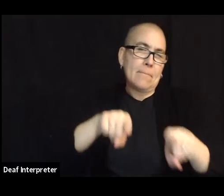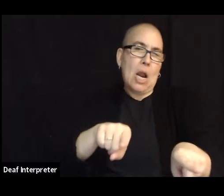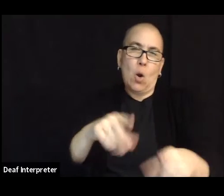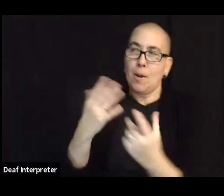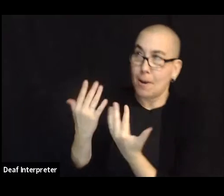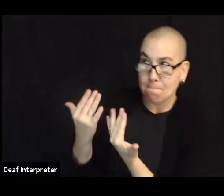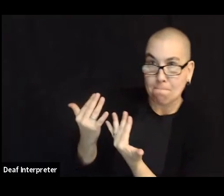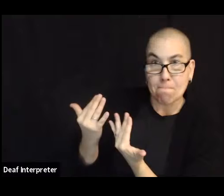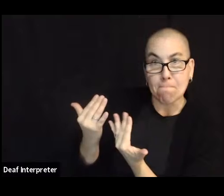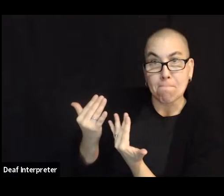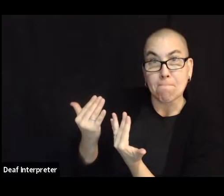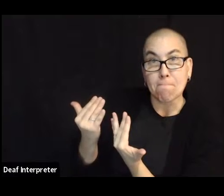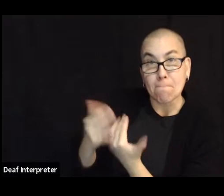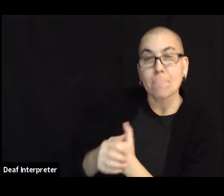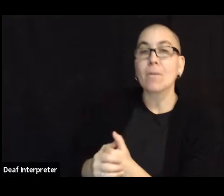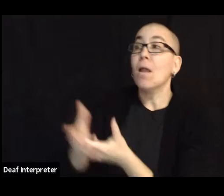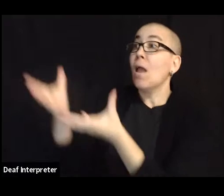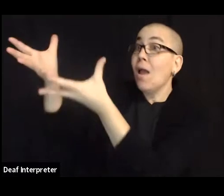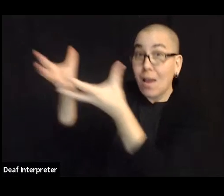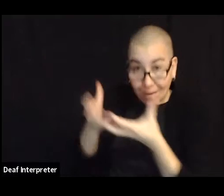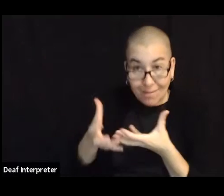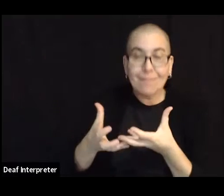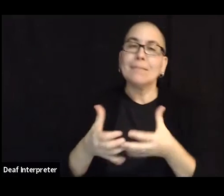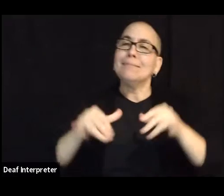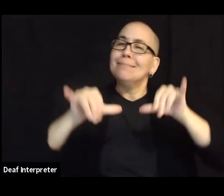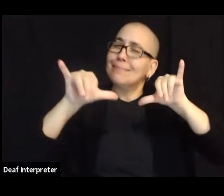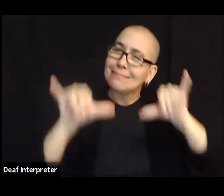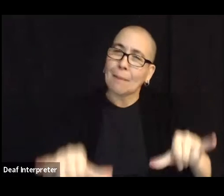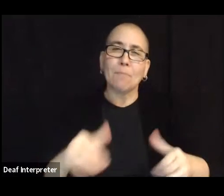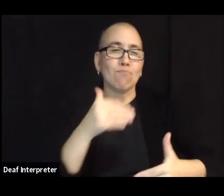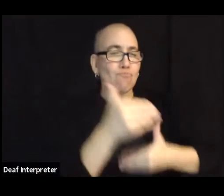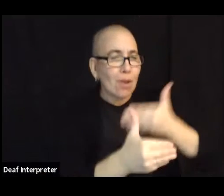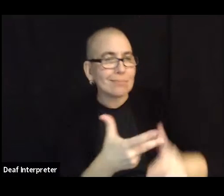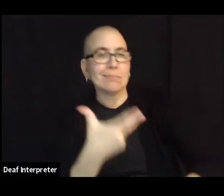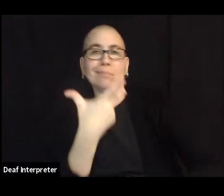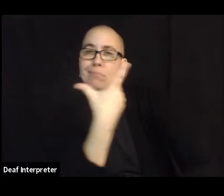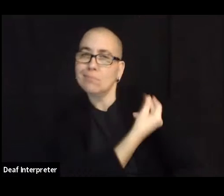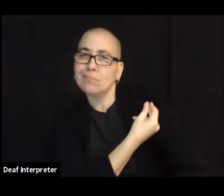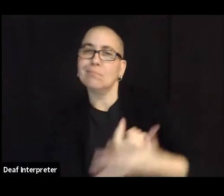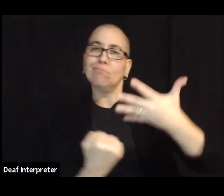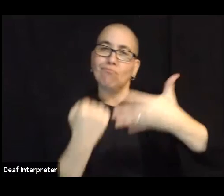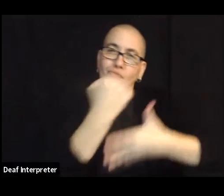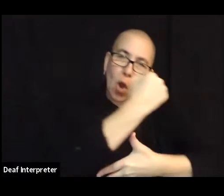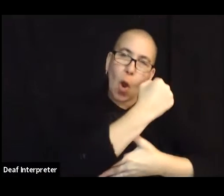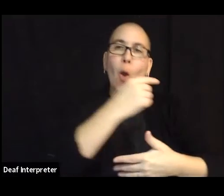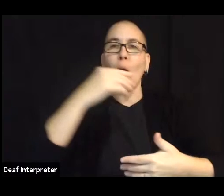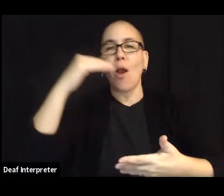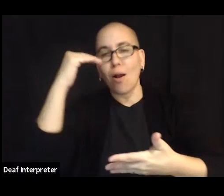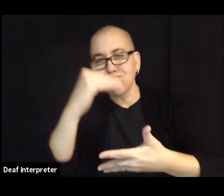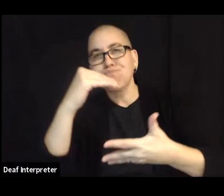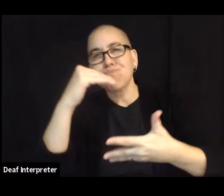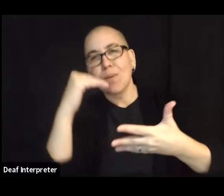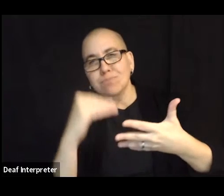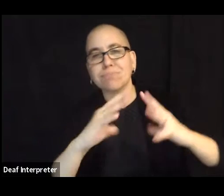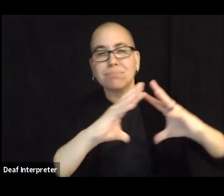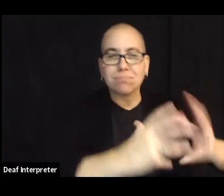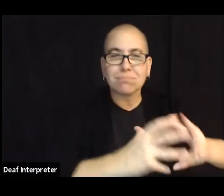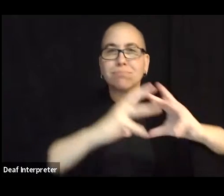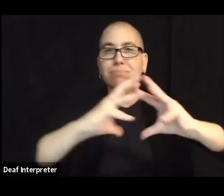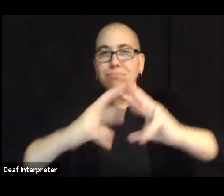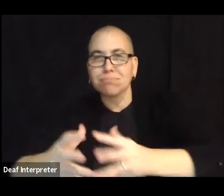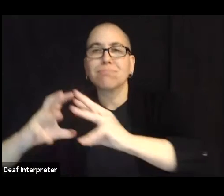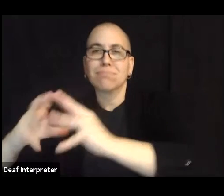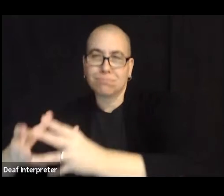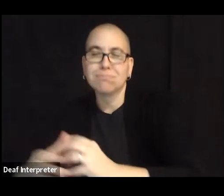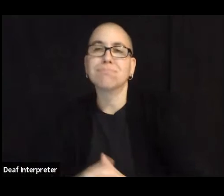contracting COVID-19 and those most at risk of serious complications if they get it. If our vaccine supply increases